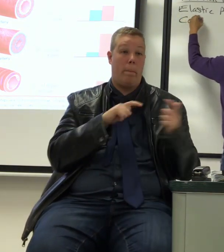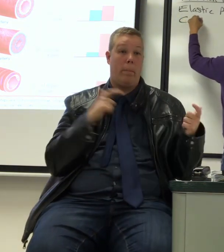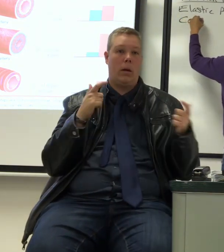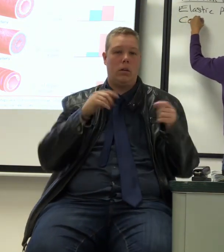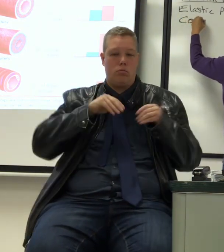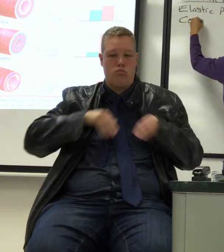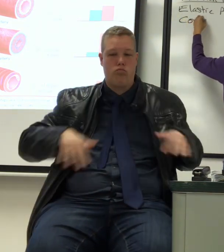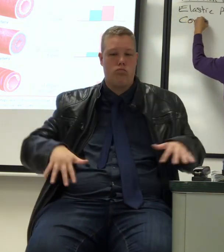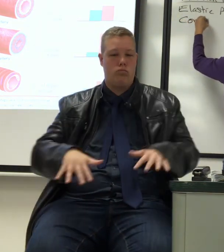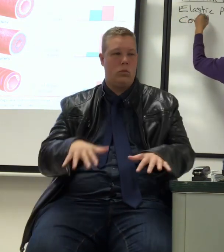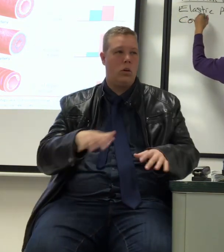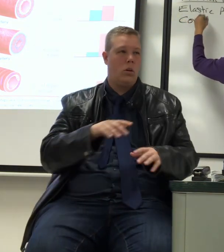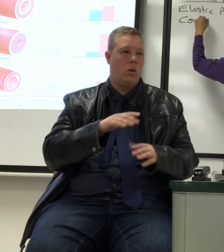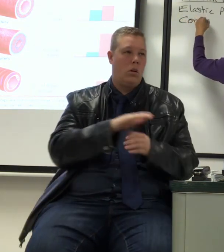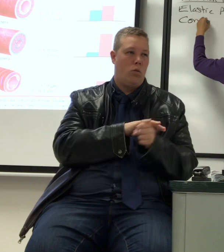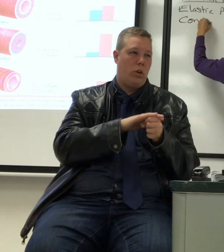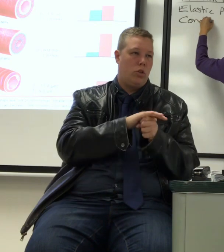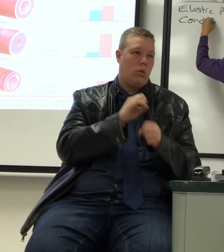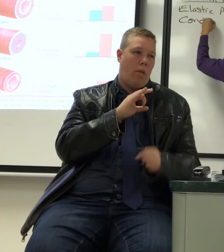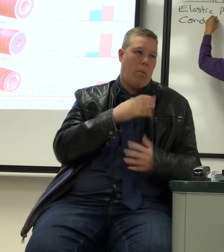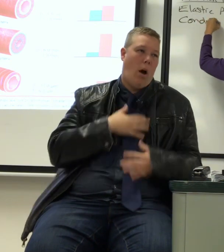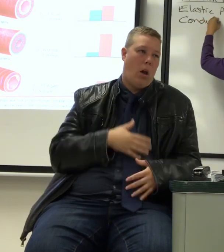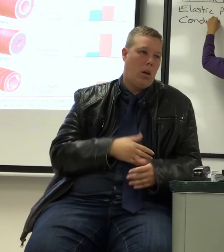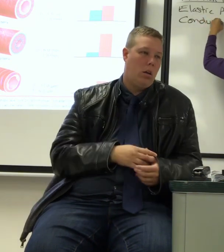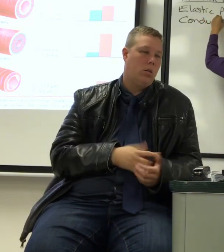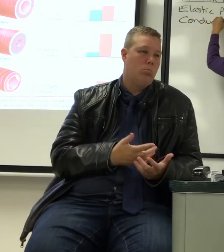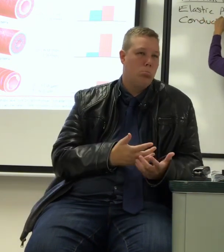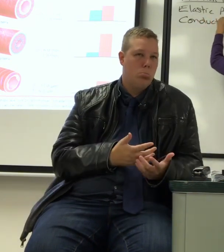So call it elastic or